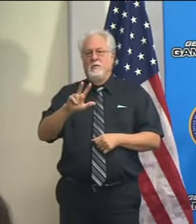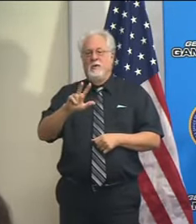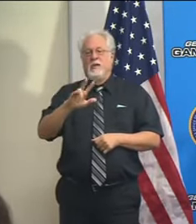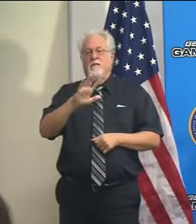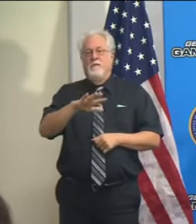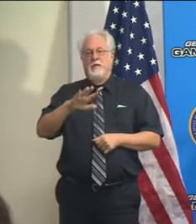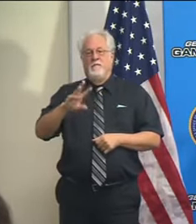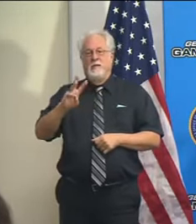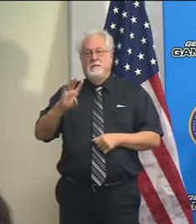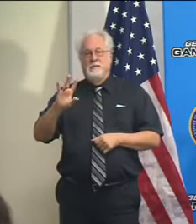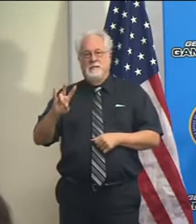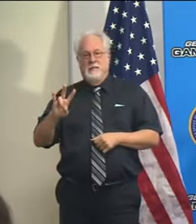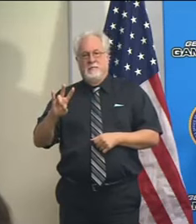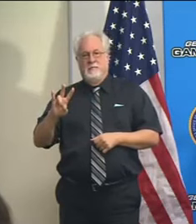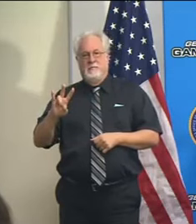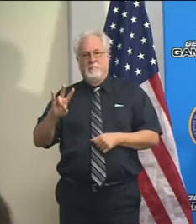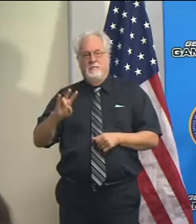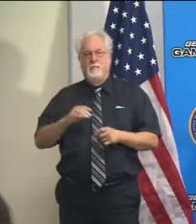866-783-5567.